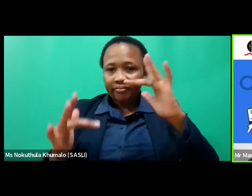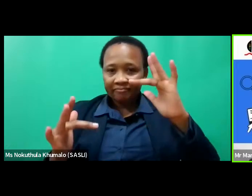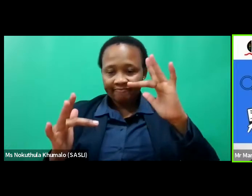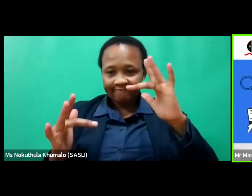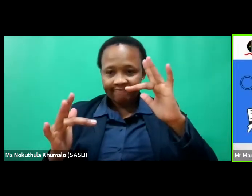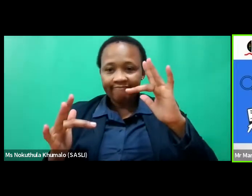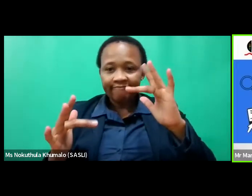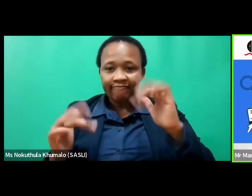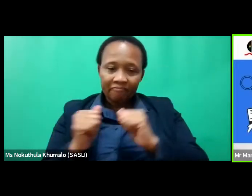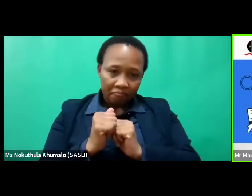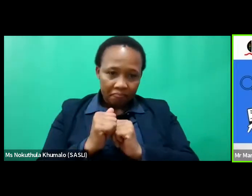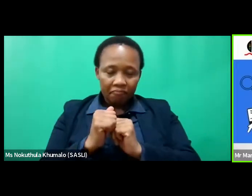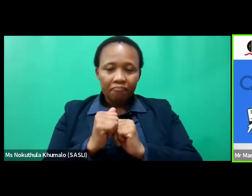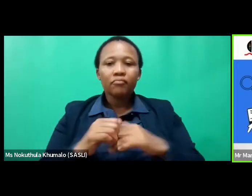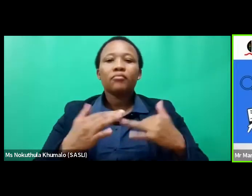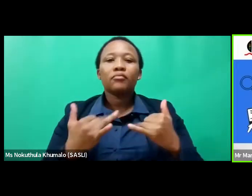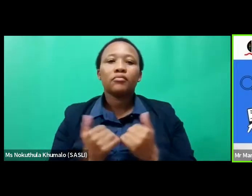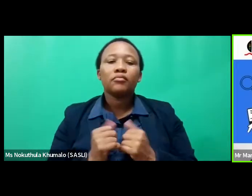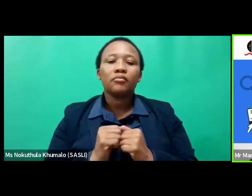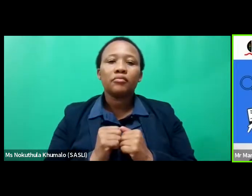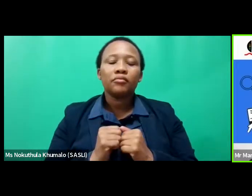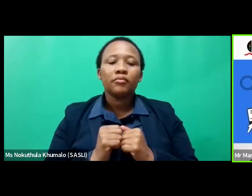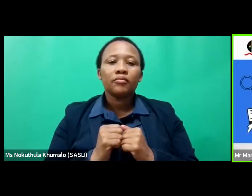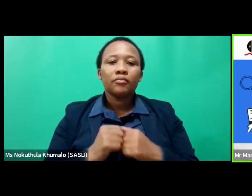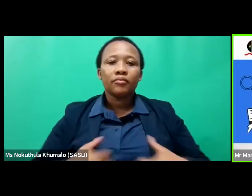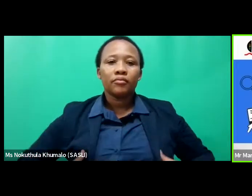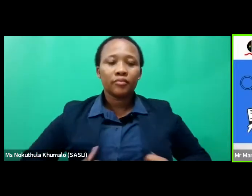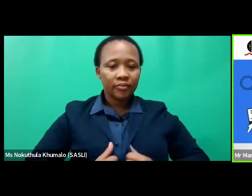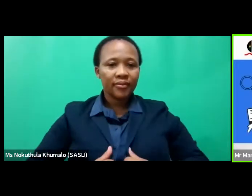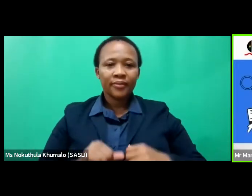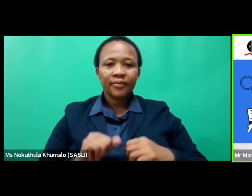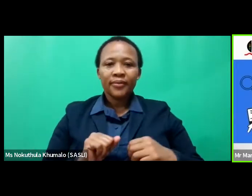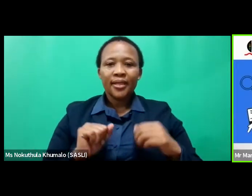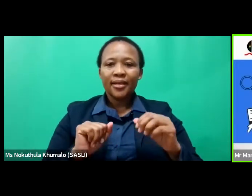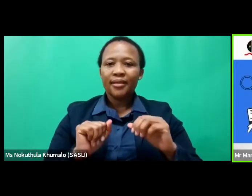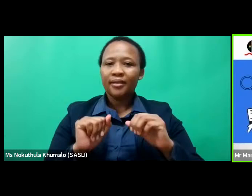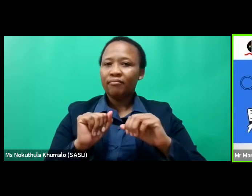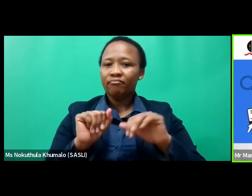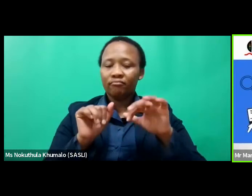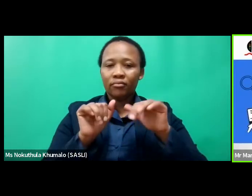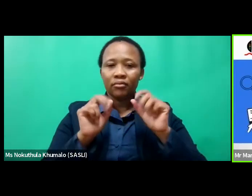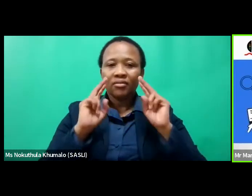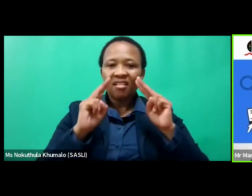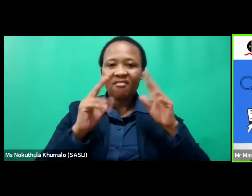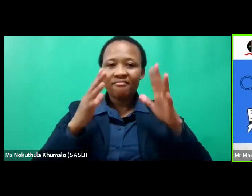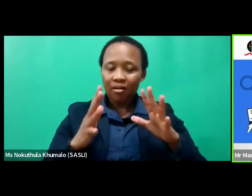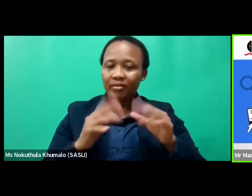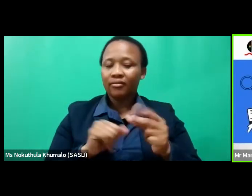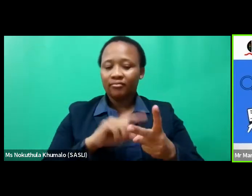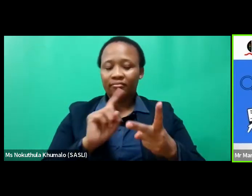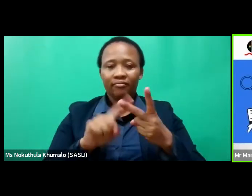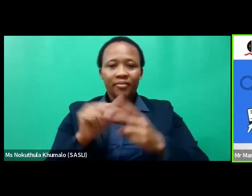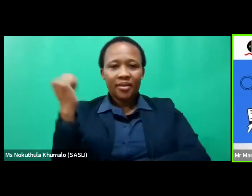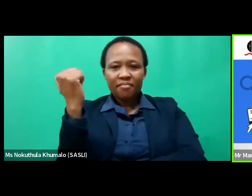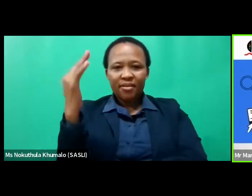like to acknowledge the presence of all distinguished guests and presenters from both locally and